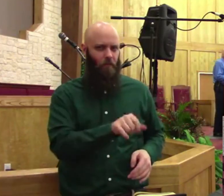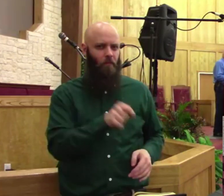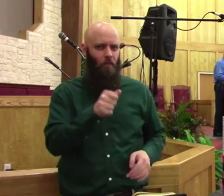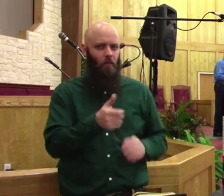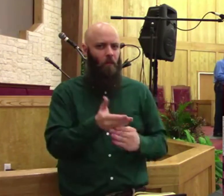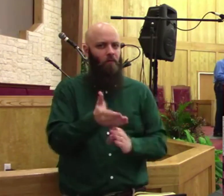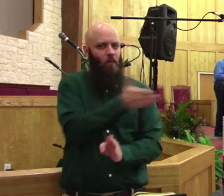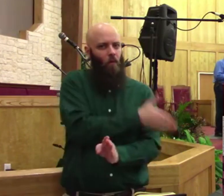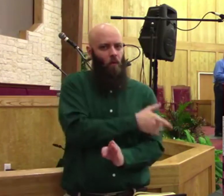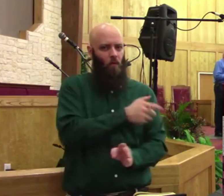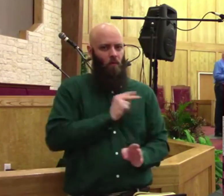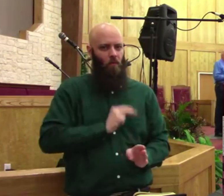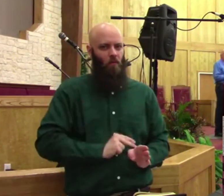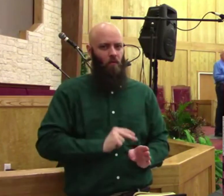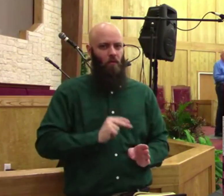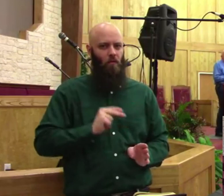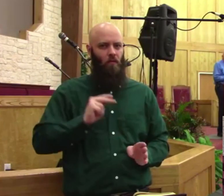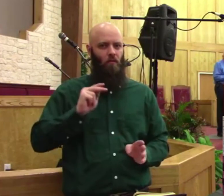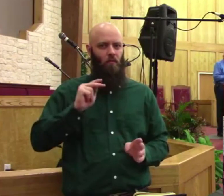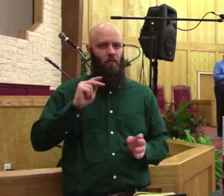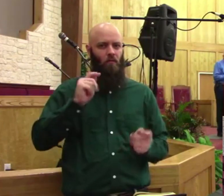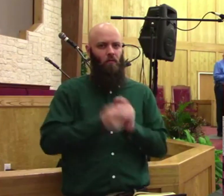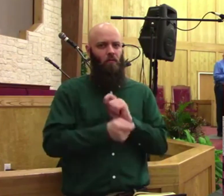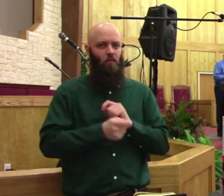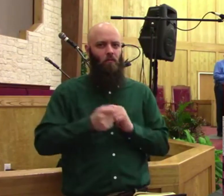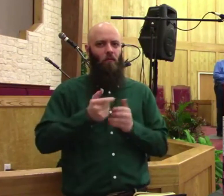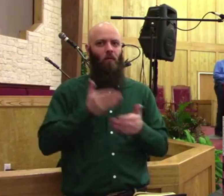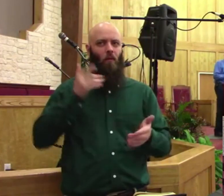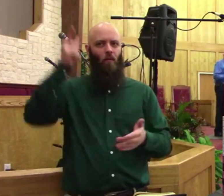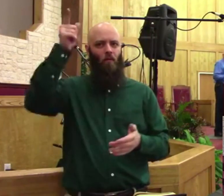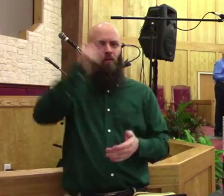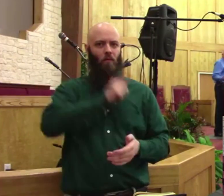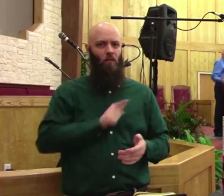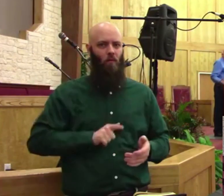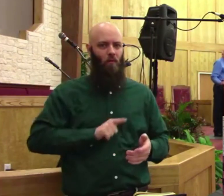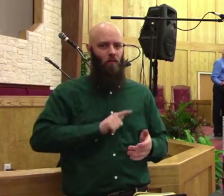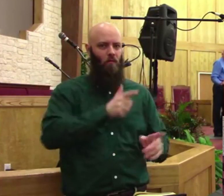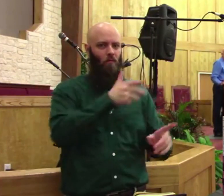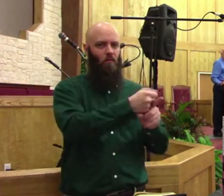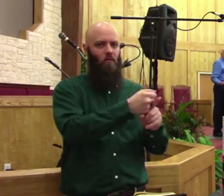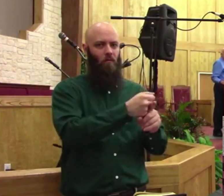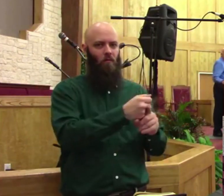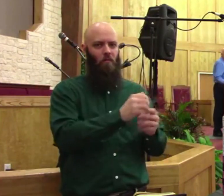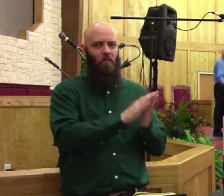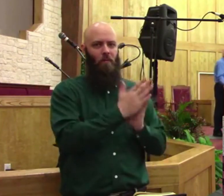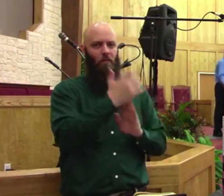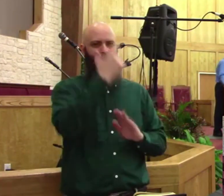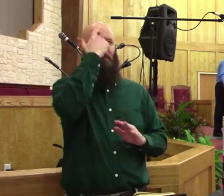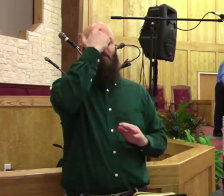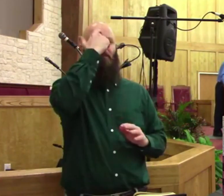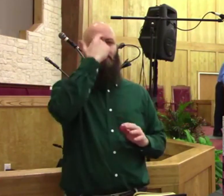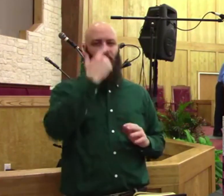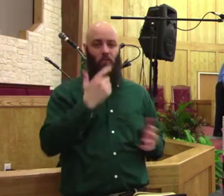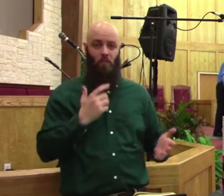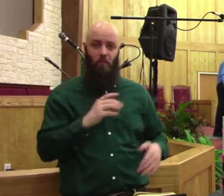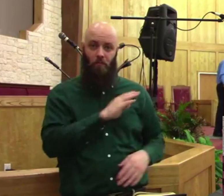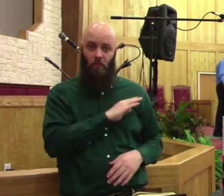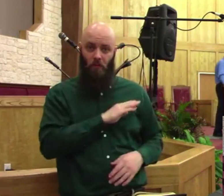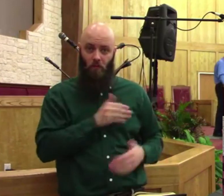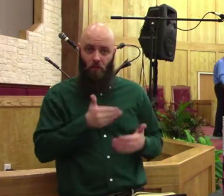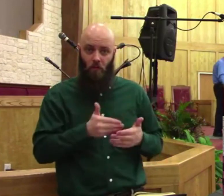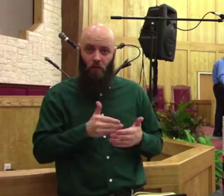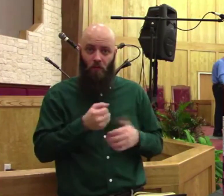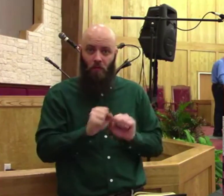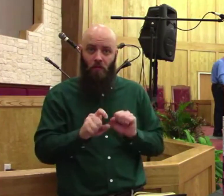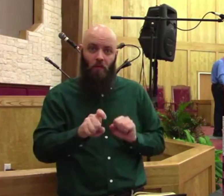before the Lord brought him to his senses. So is Belshazzar about to be converted?